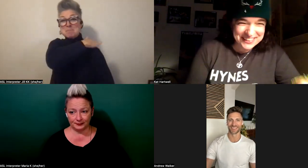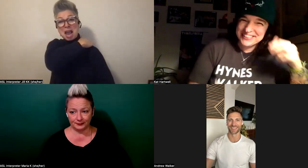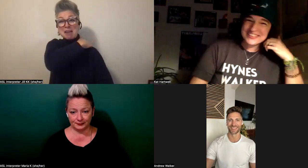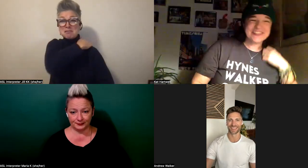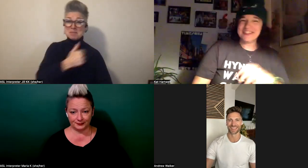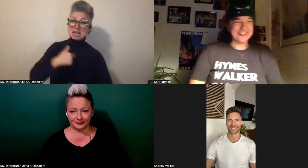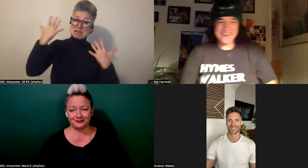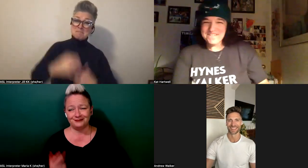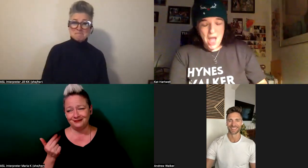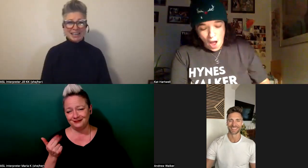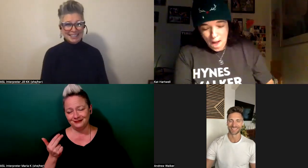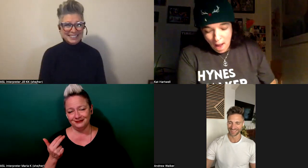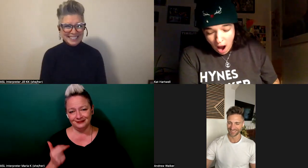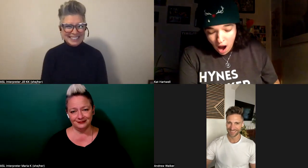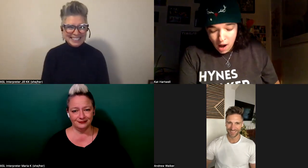Yeah.